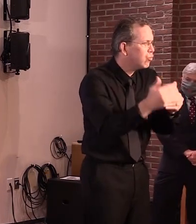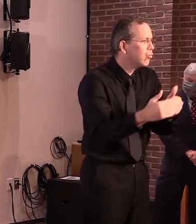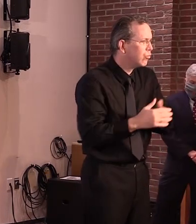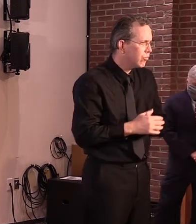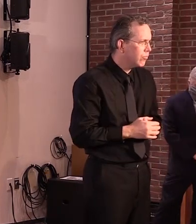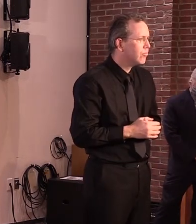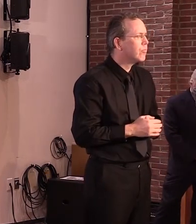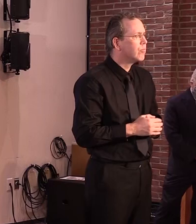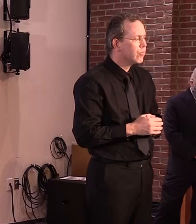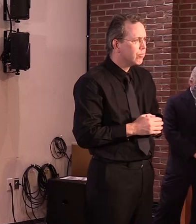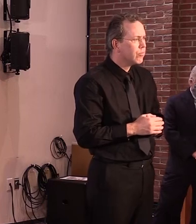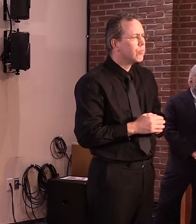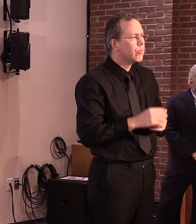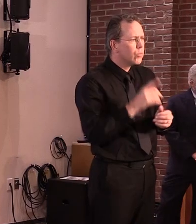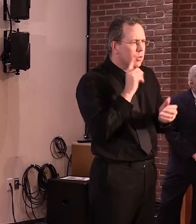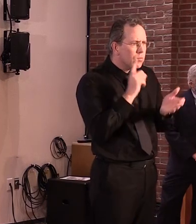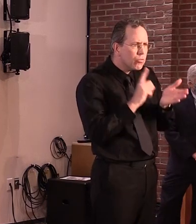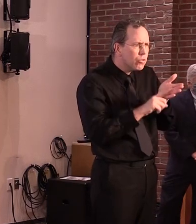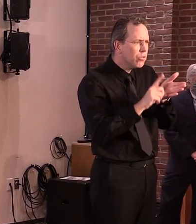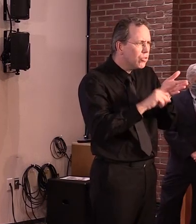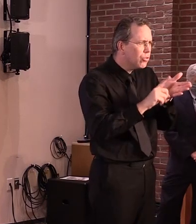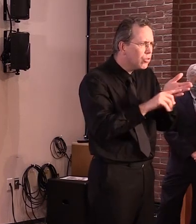help those in need.